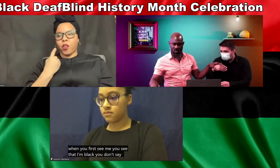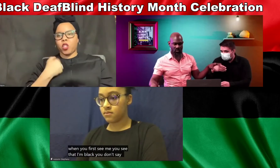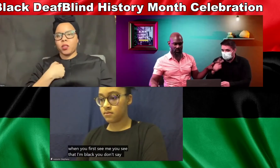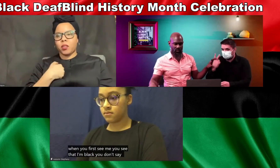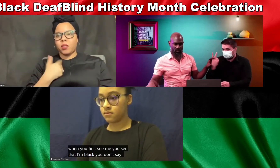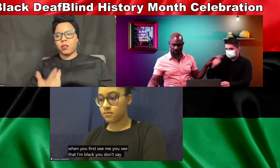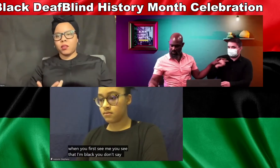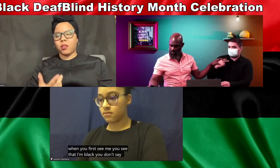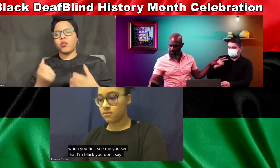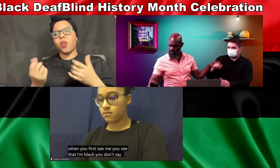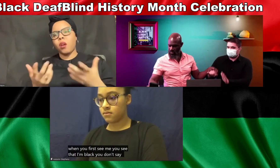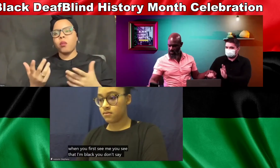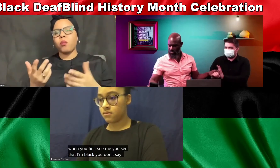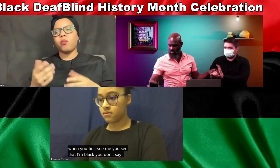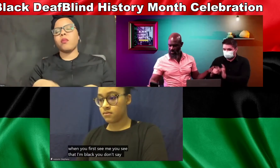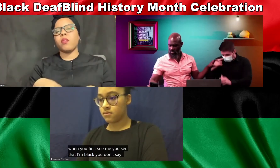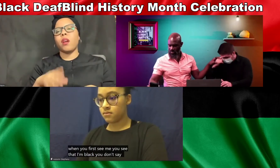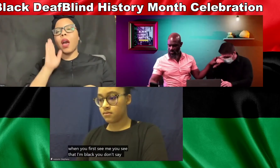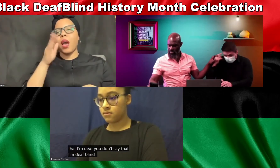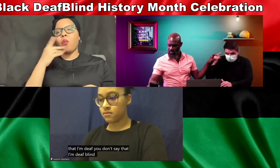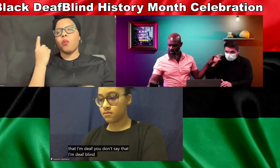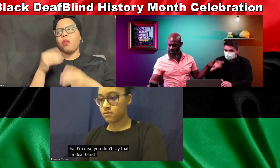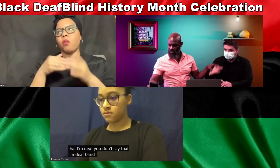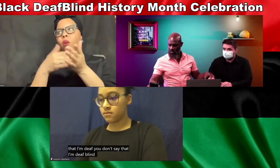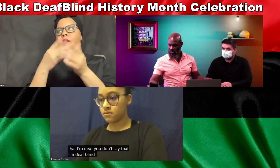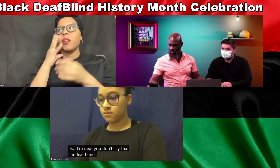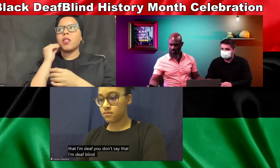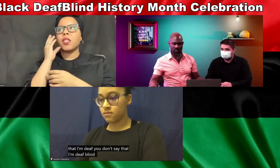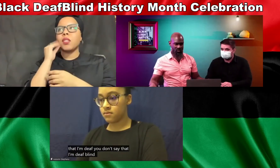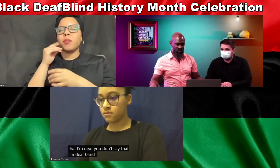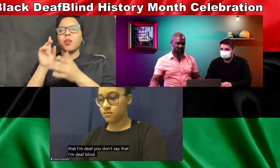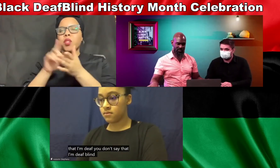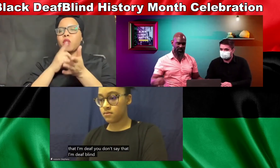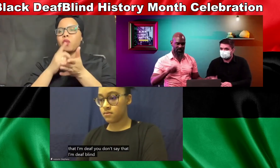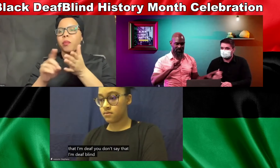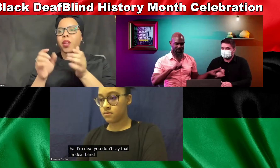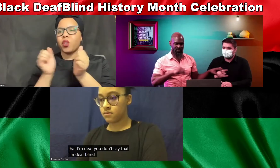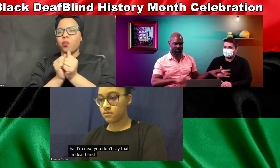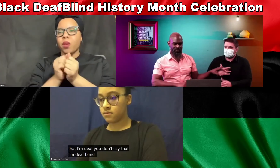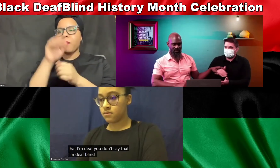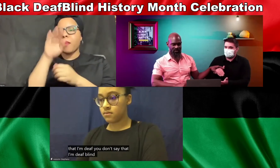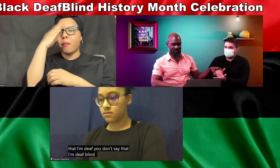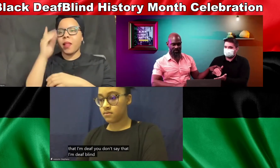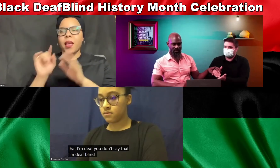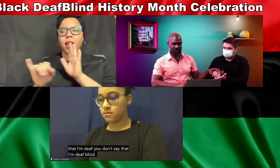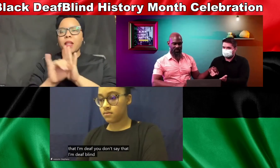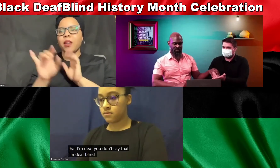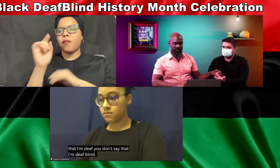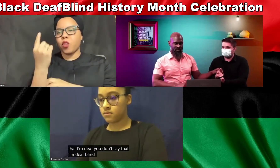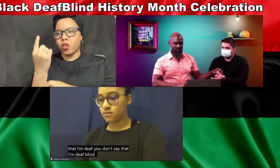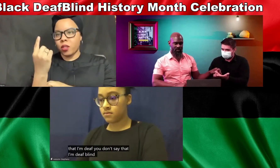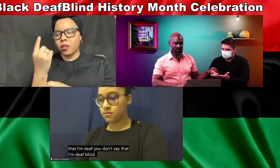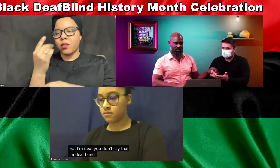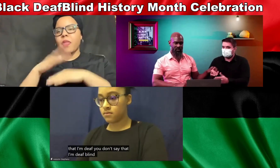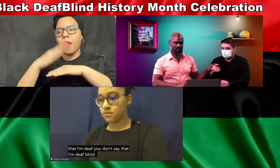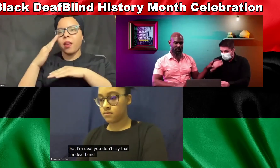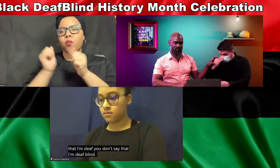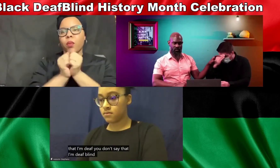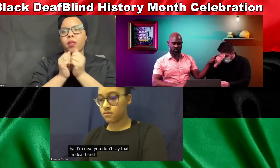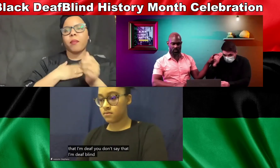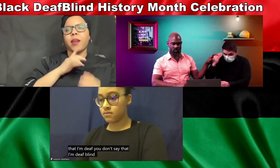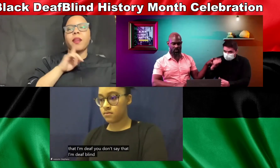So of course, you see my Black identity first. And I